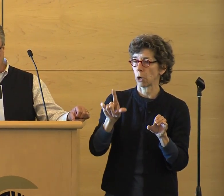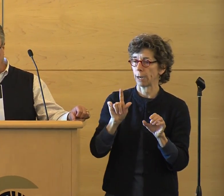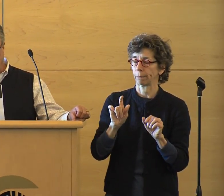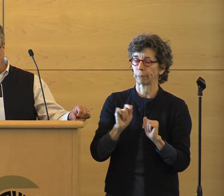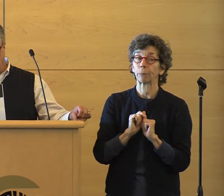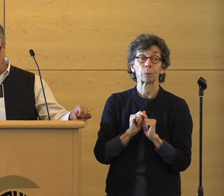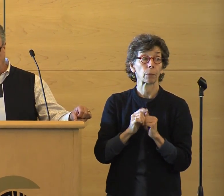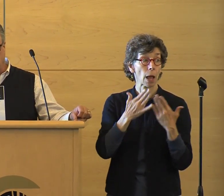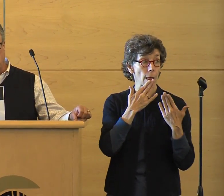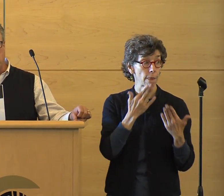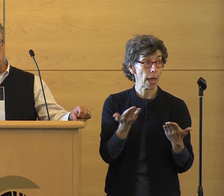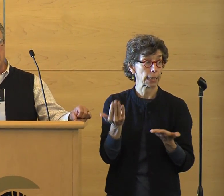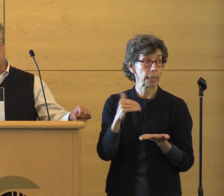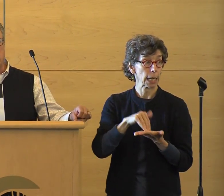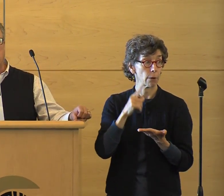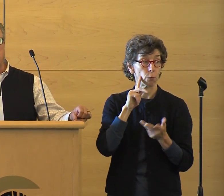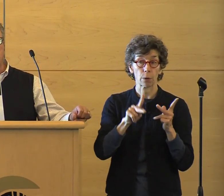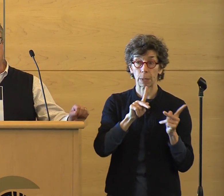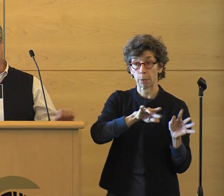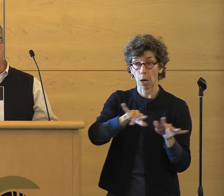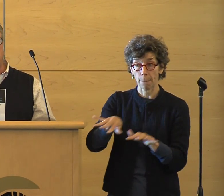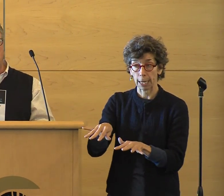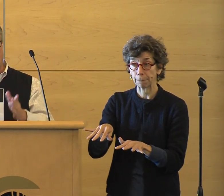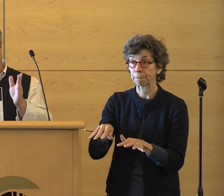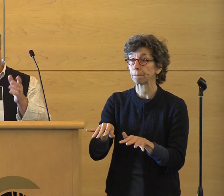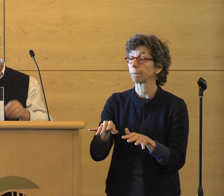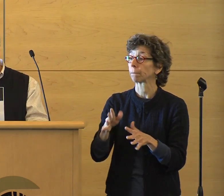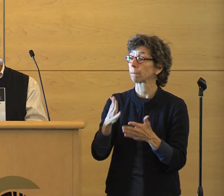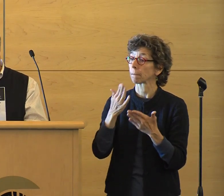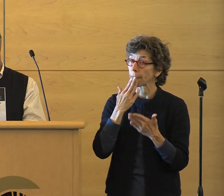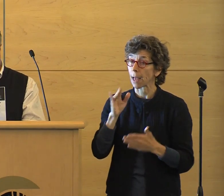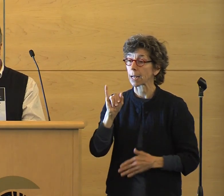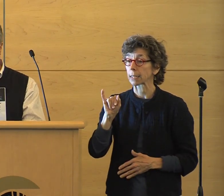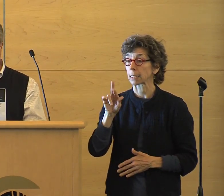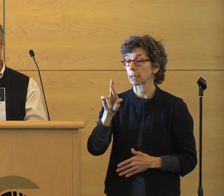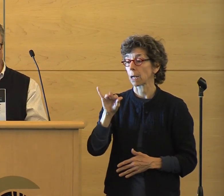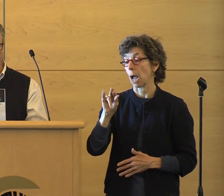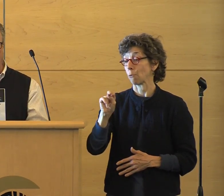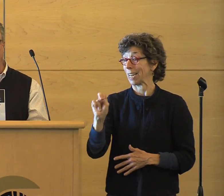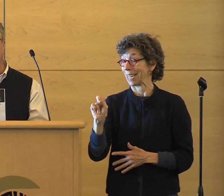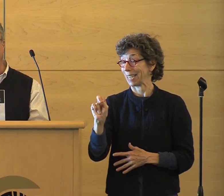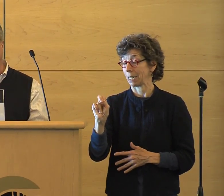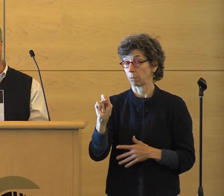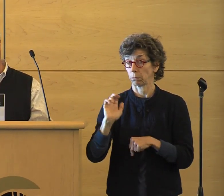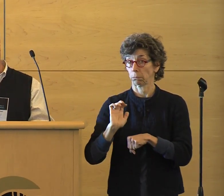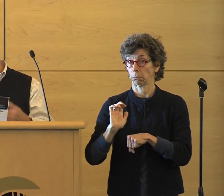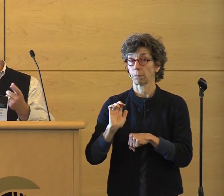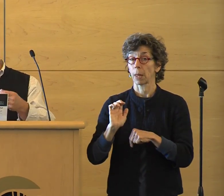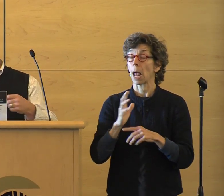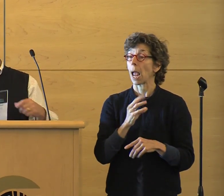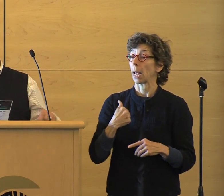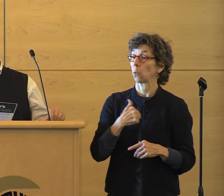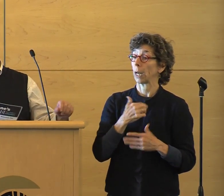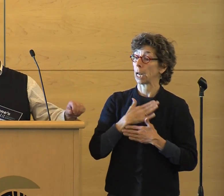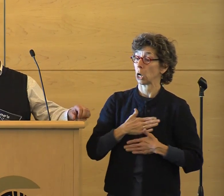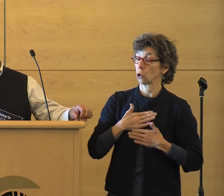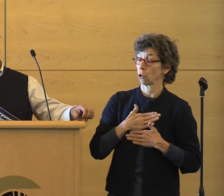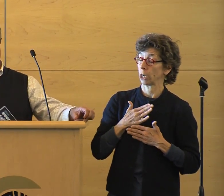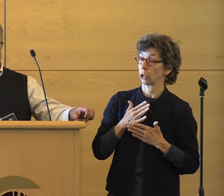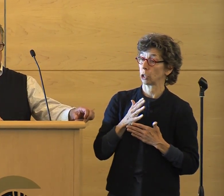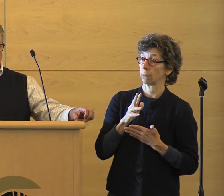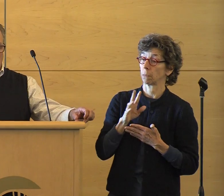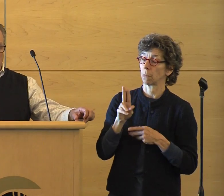at the Bellevue Library Saturday, May 14th from 11 to 3. So you might pick up information on that and